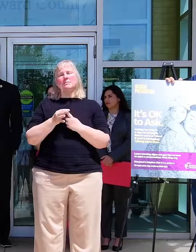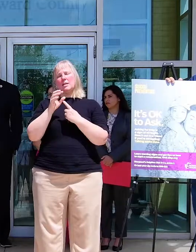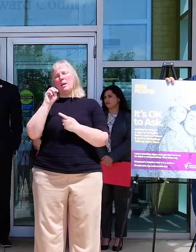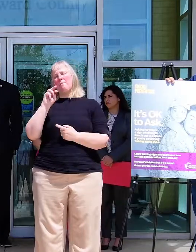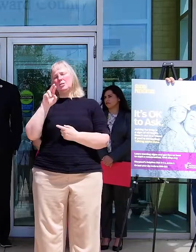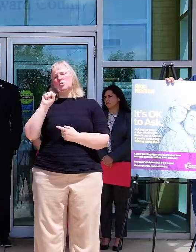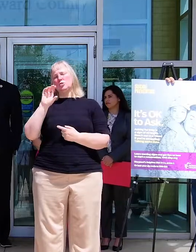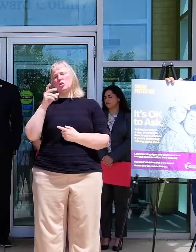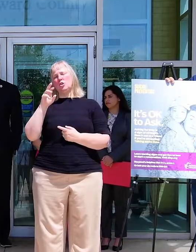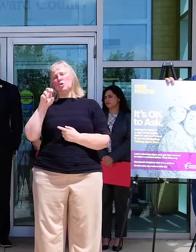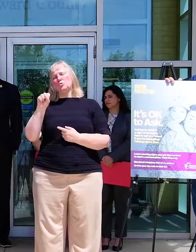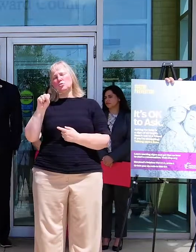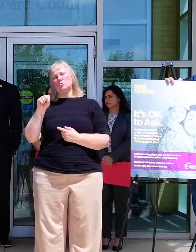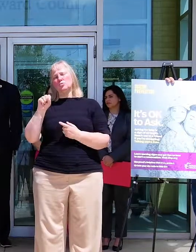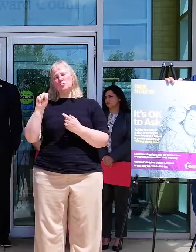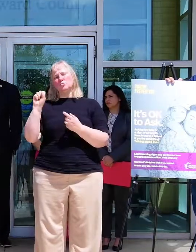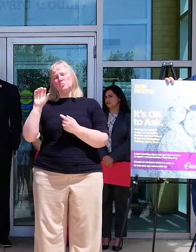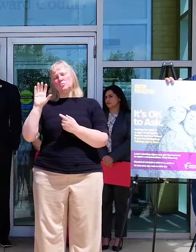story,